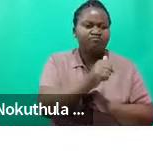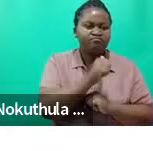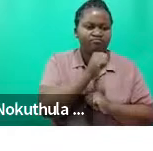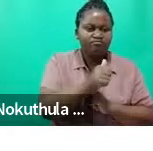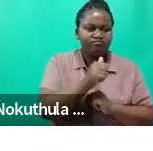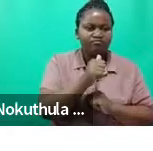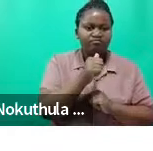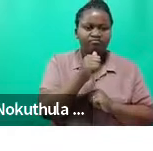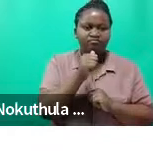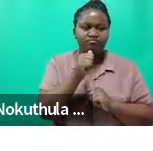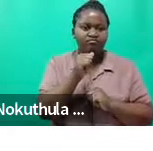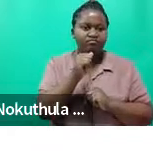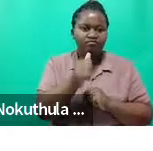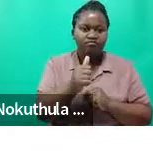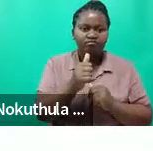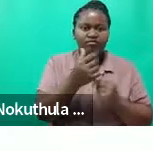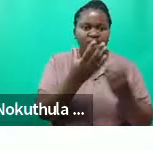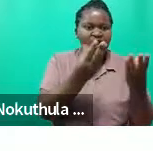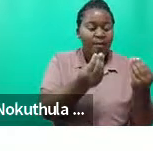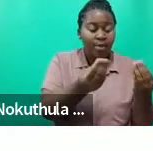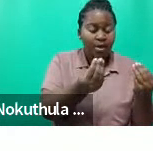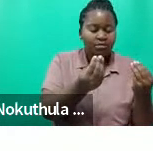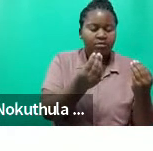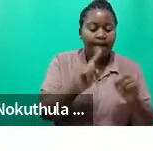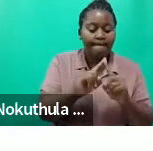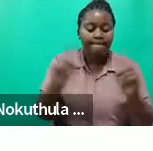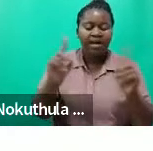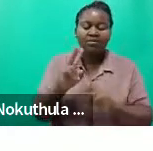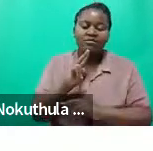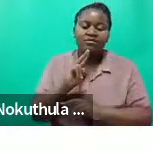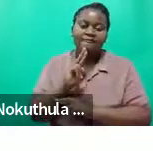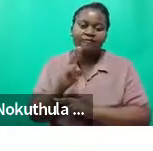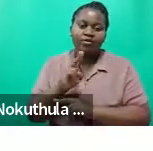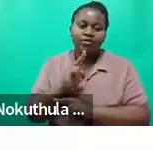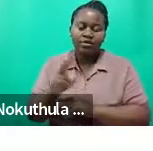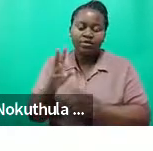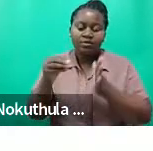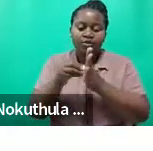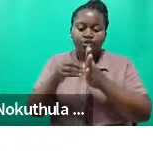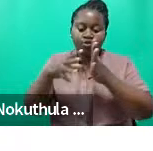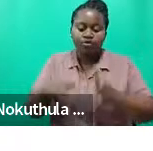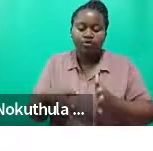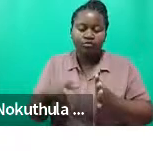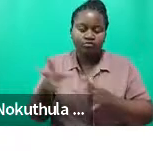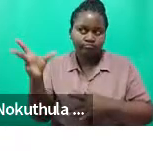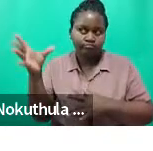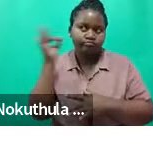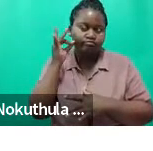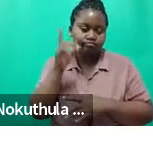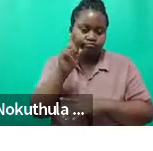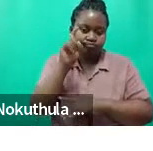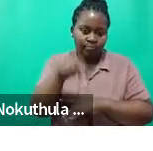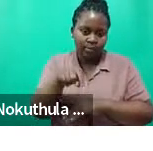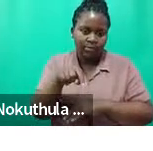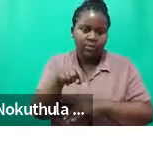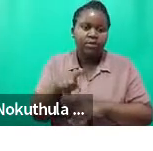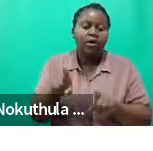just talk about numbers, but that the voices of the students are heard, and that their